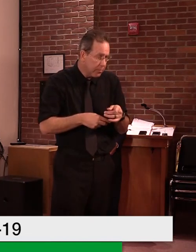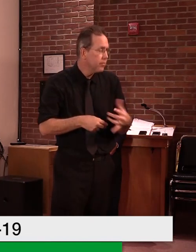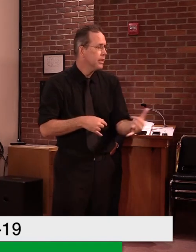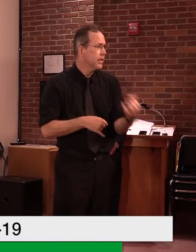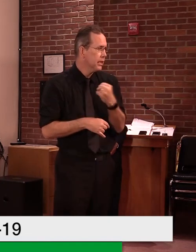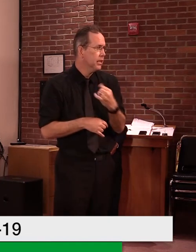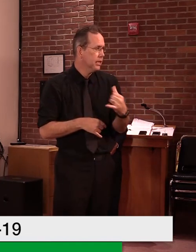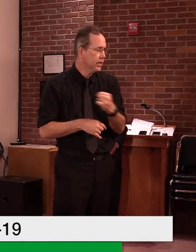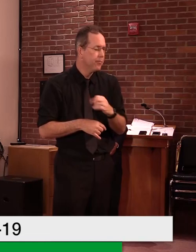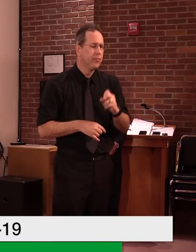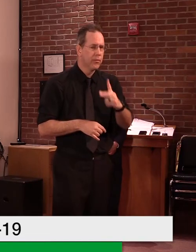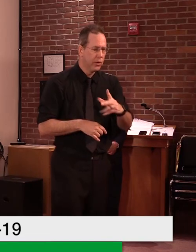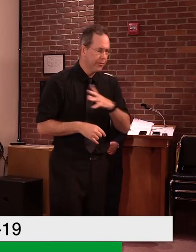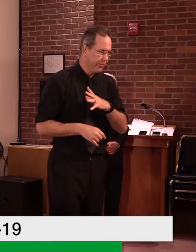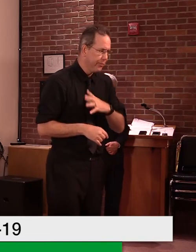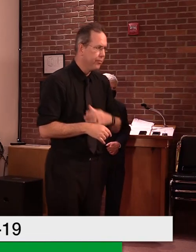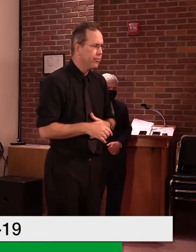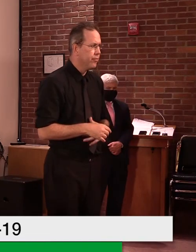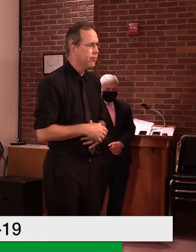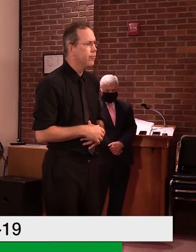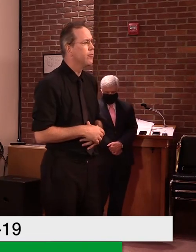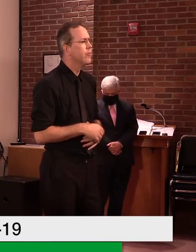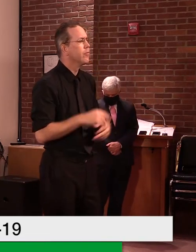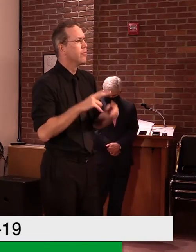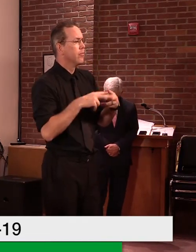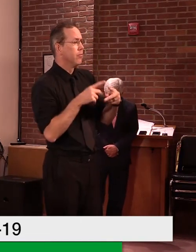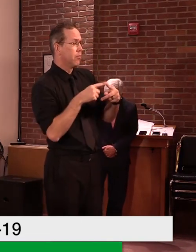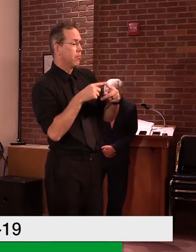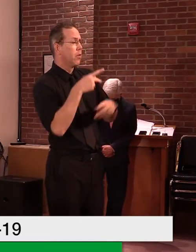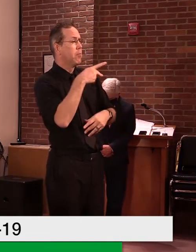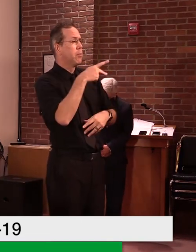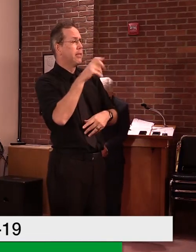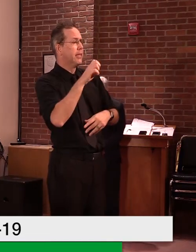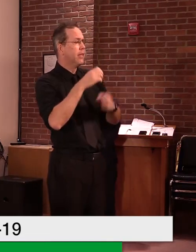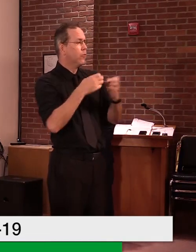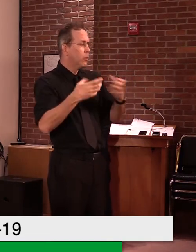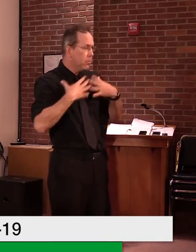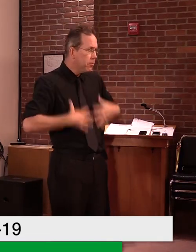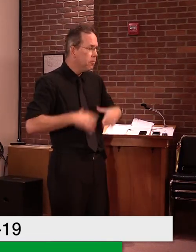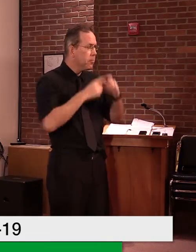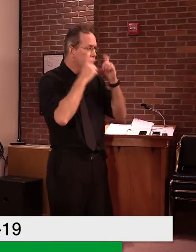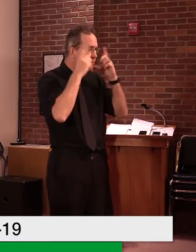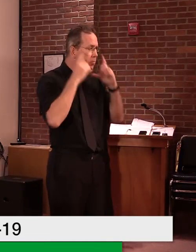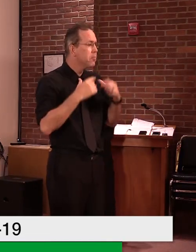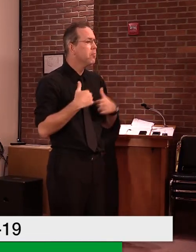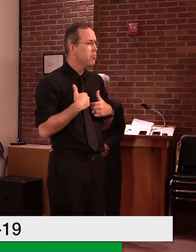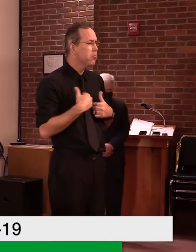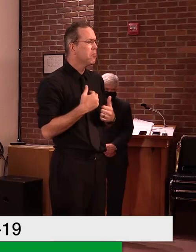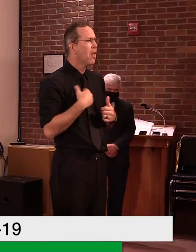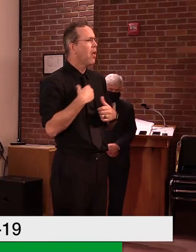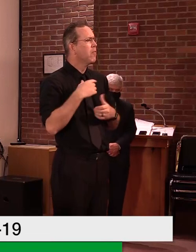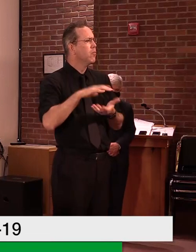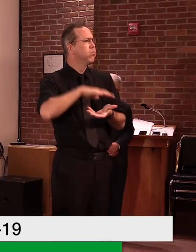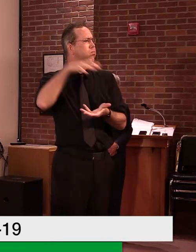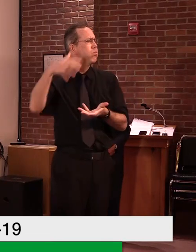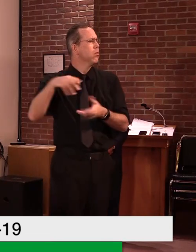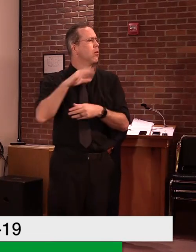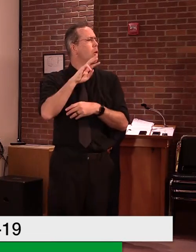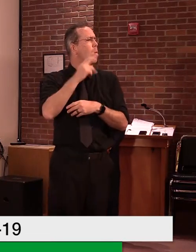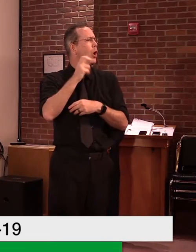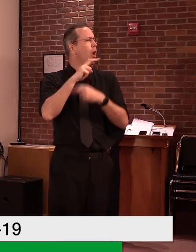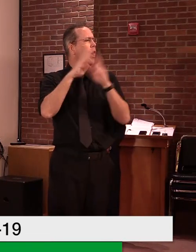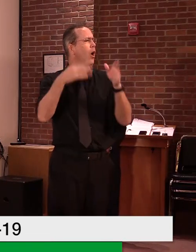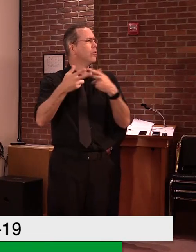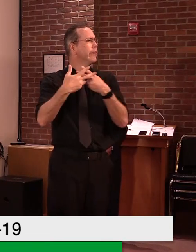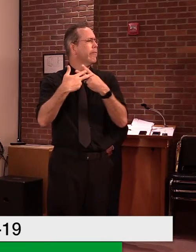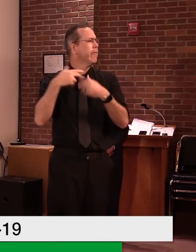Okay. In general, our PPE stocks in the warehouse are good. Now, keep in mind that those are emergency